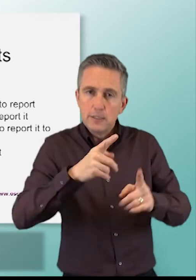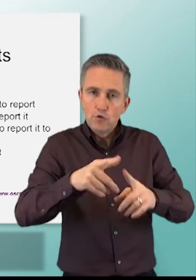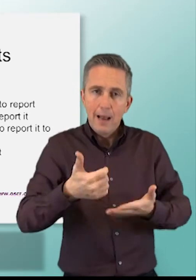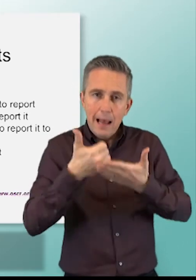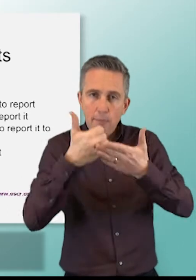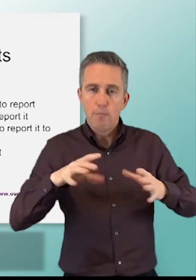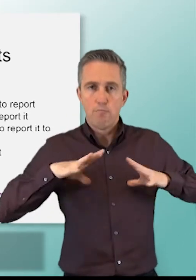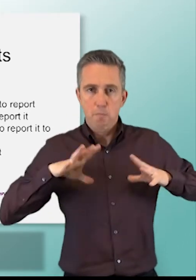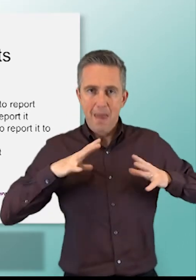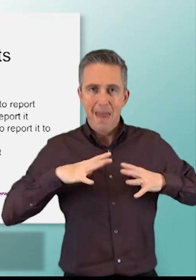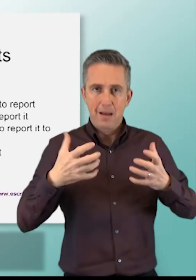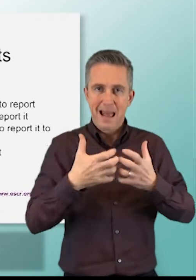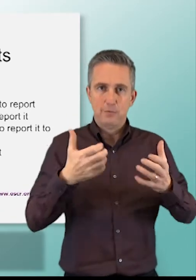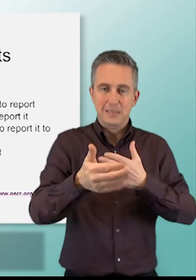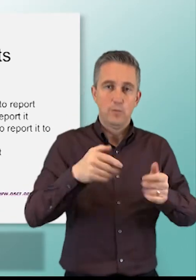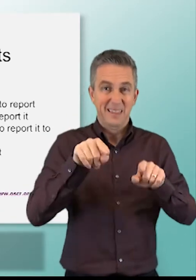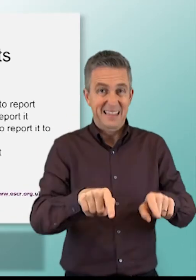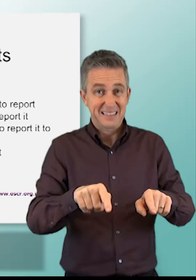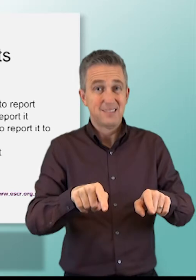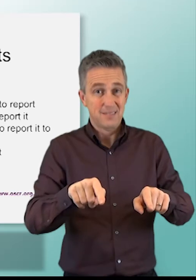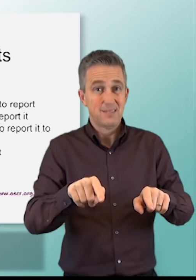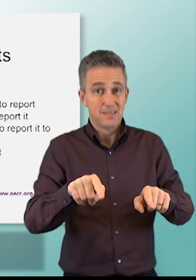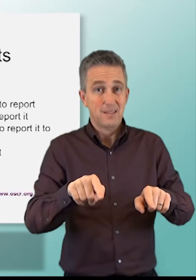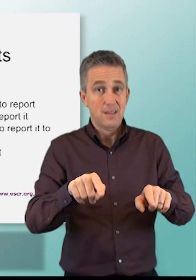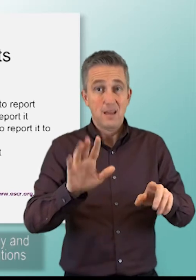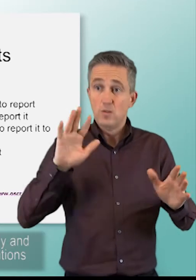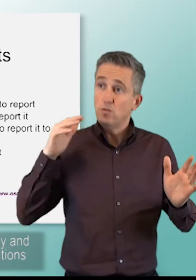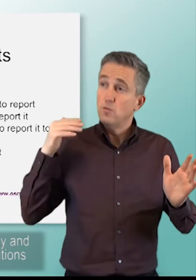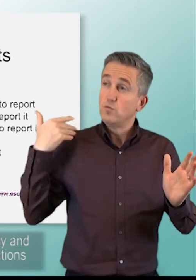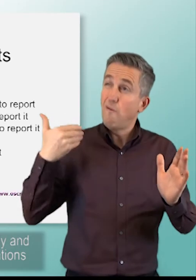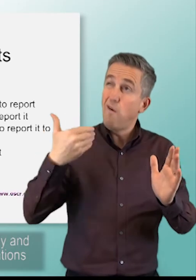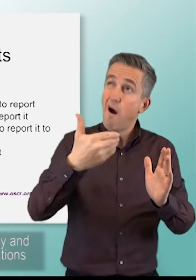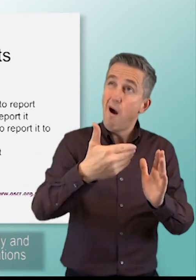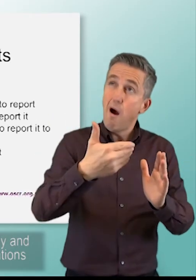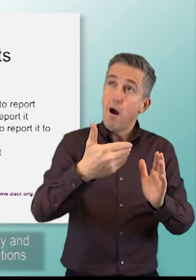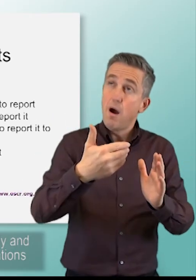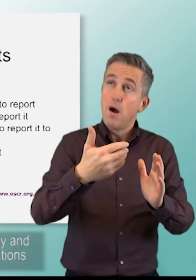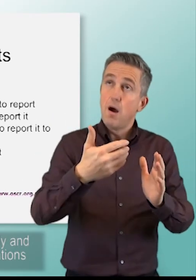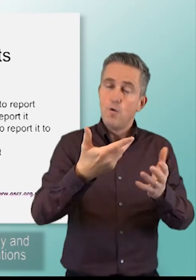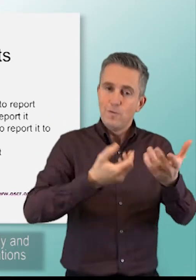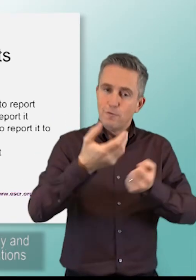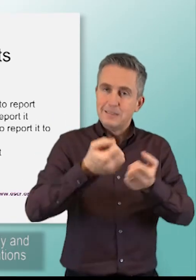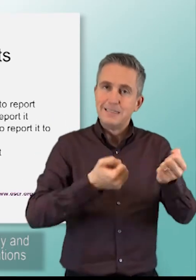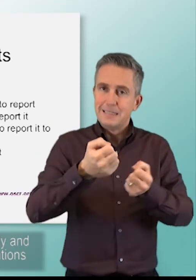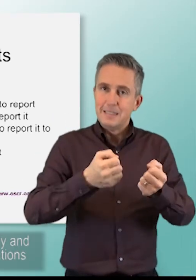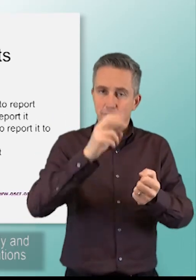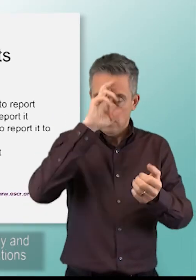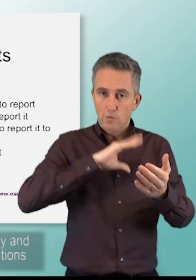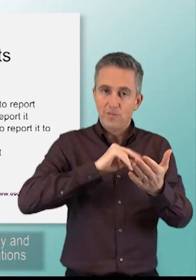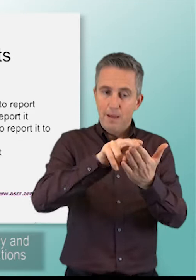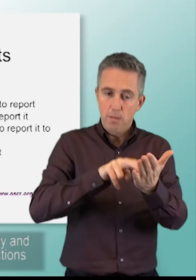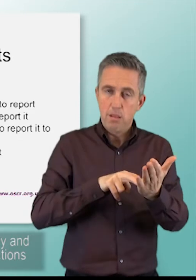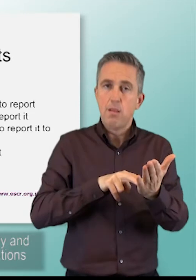that or decide what action they're going to take, and then report it to us. And of all the ones that we've had, very